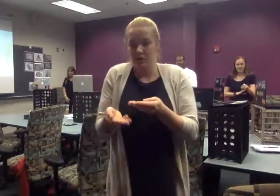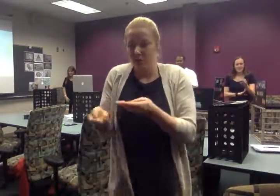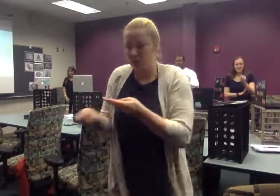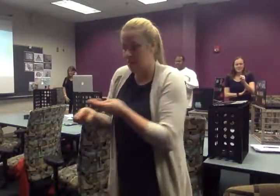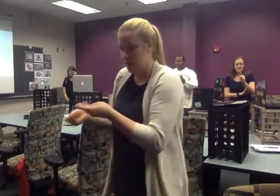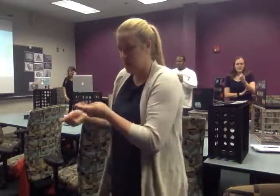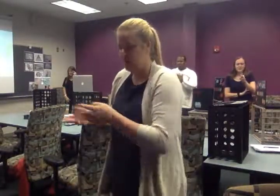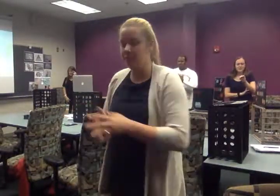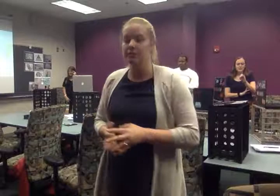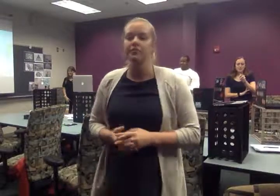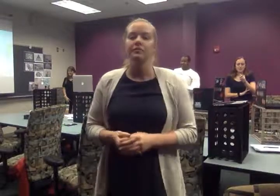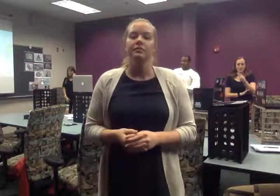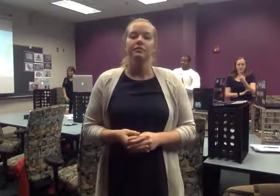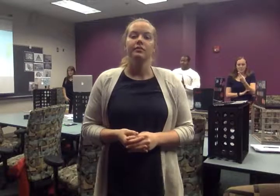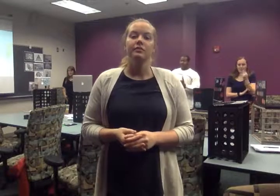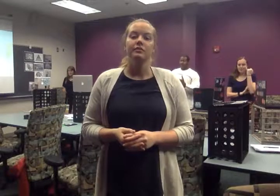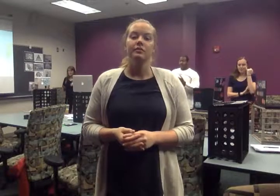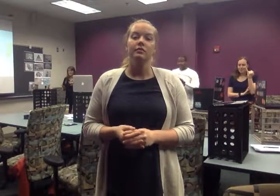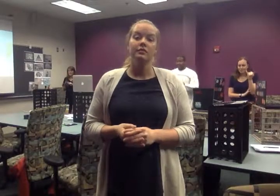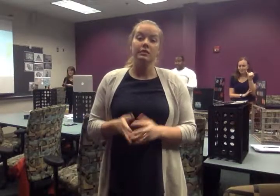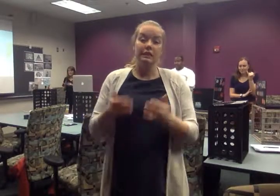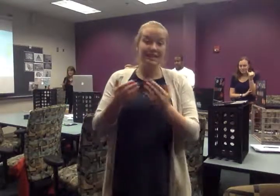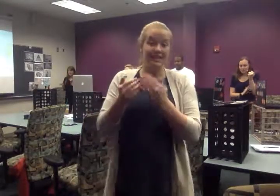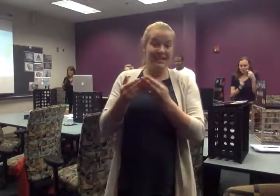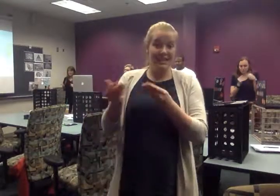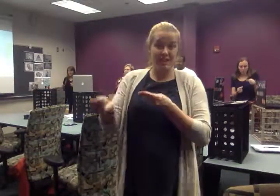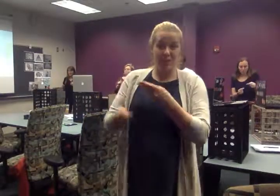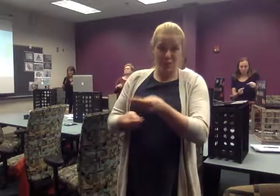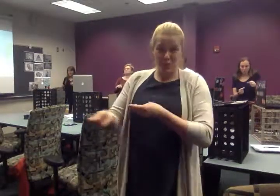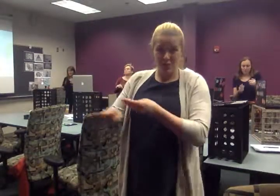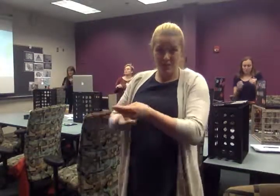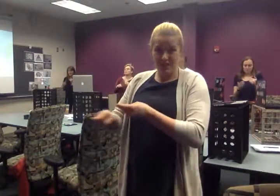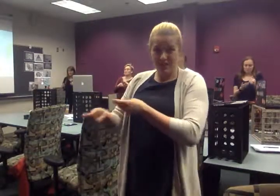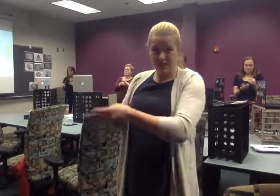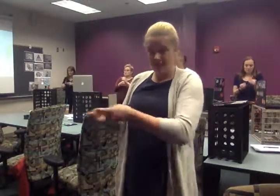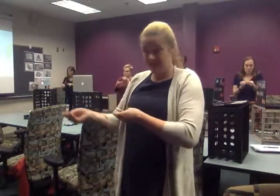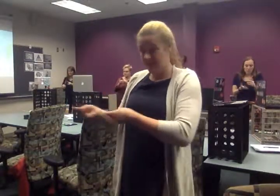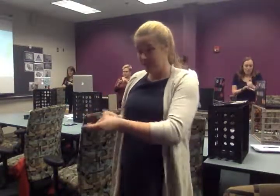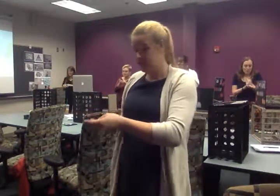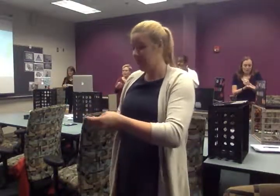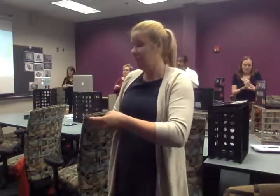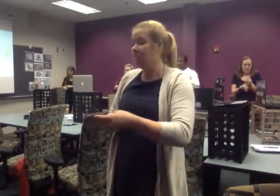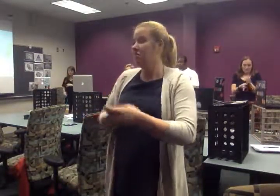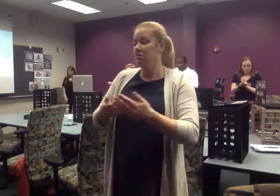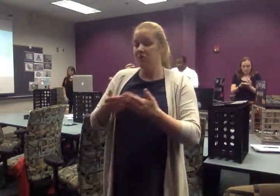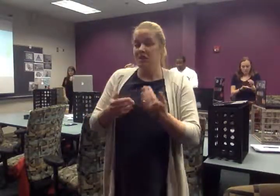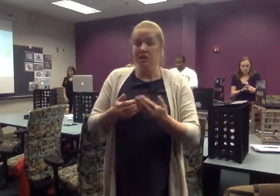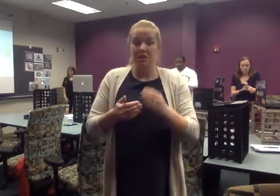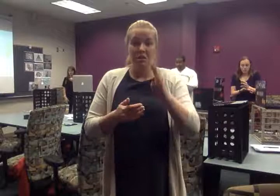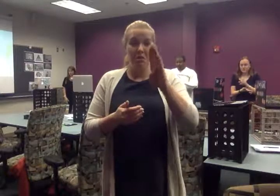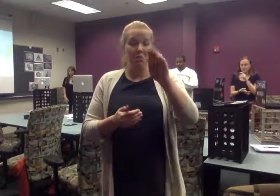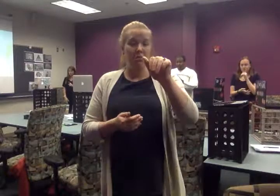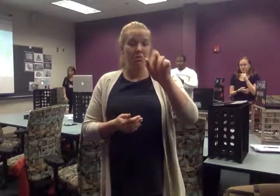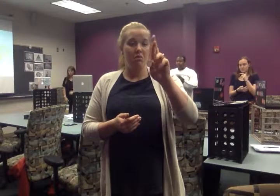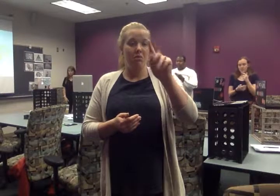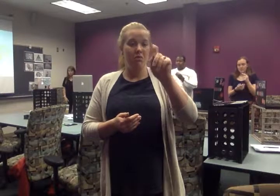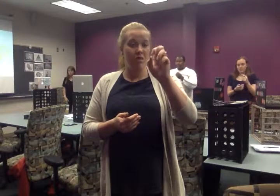to make barter more convenient through the creation of a medium of exchange, really doesn't hold up to scrutiny. I mean, there are